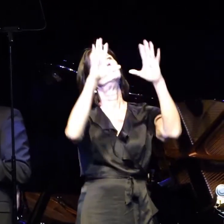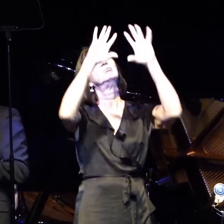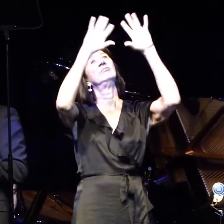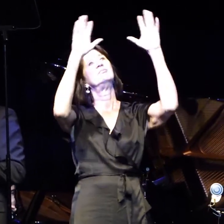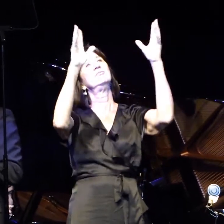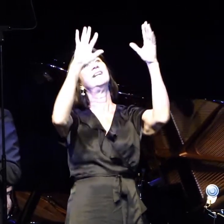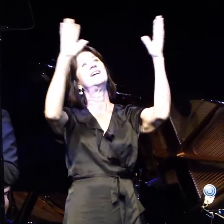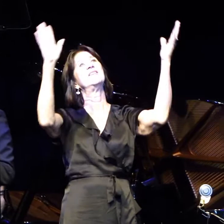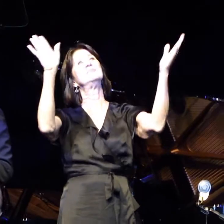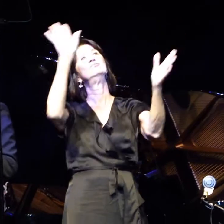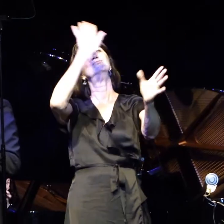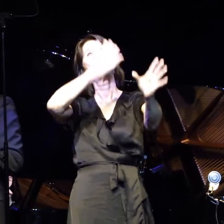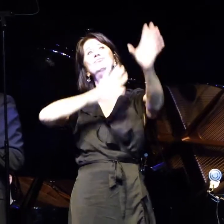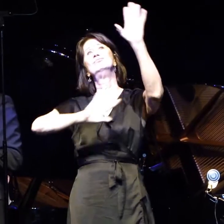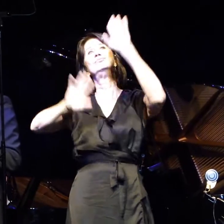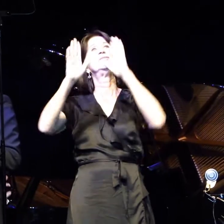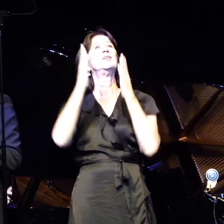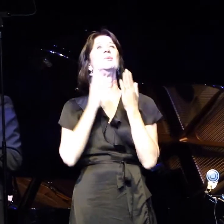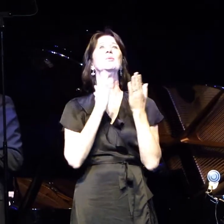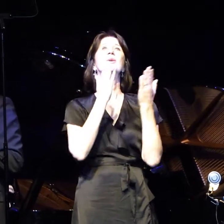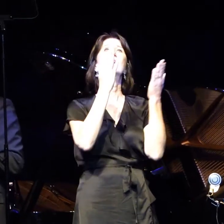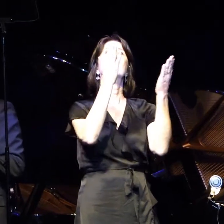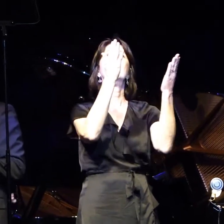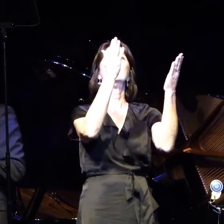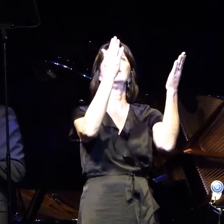I've looked at clouds that way,